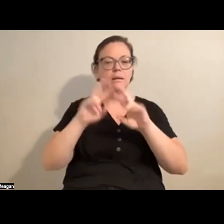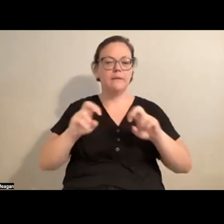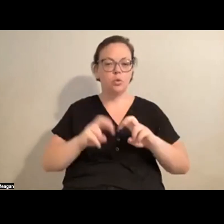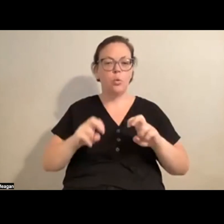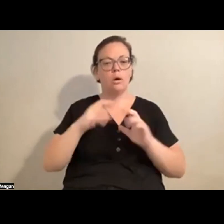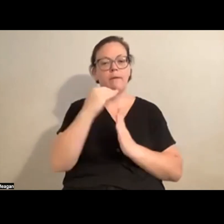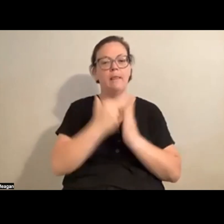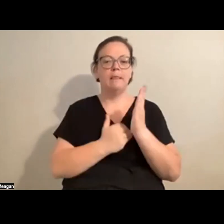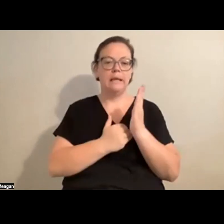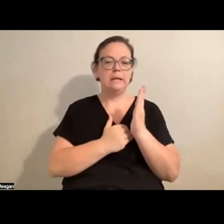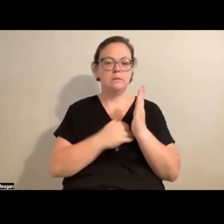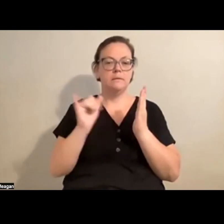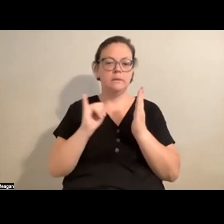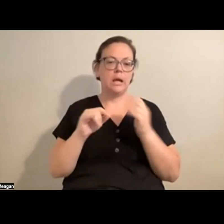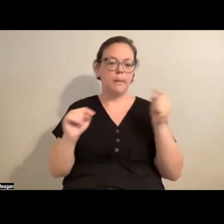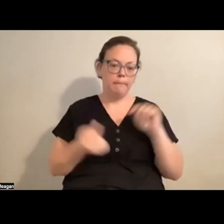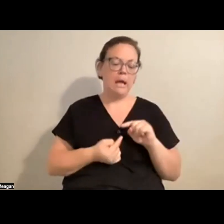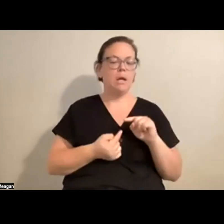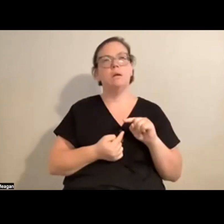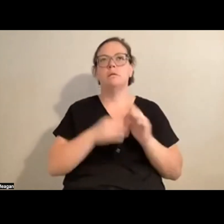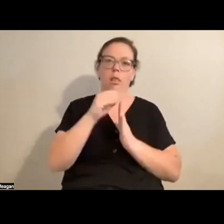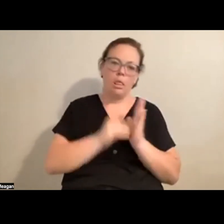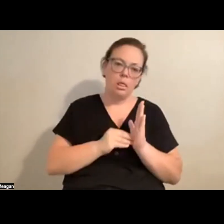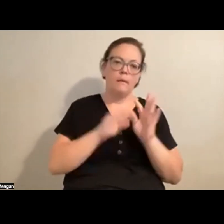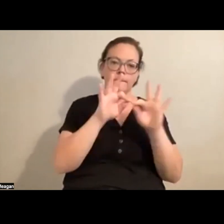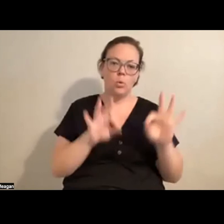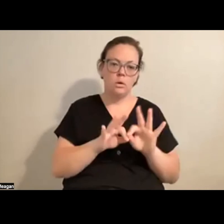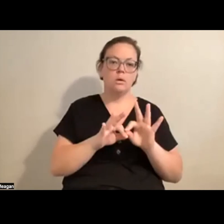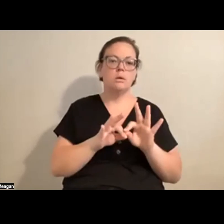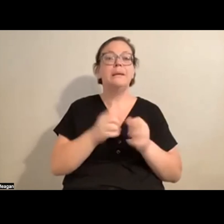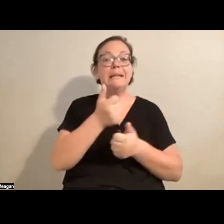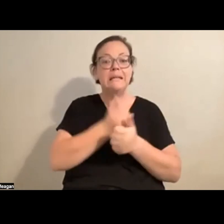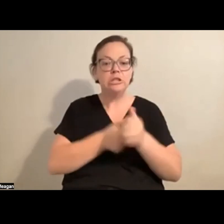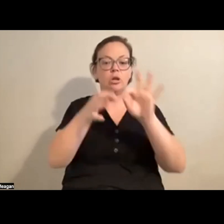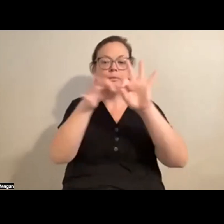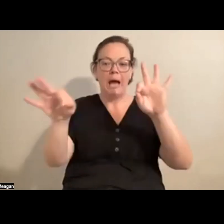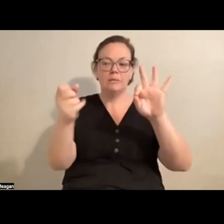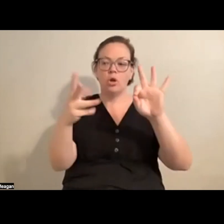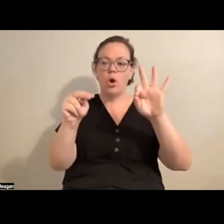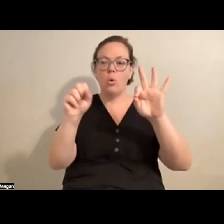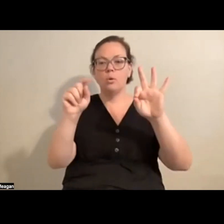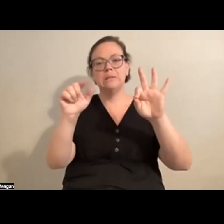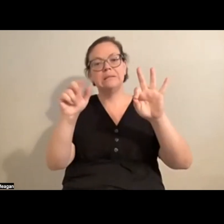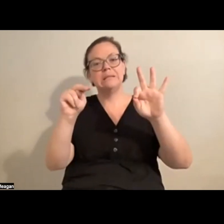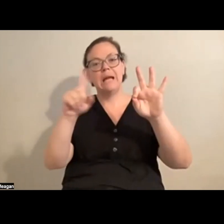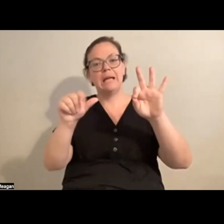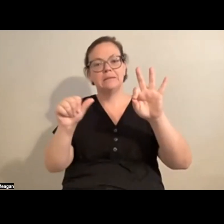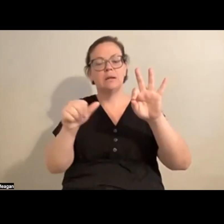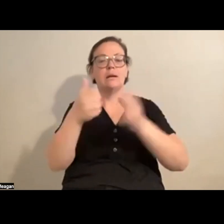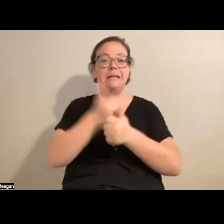of pain, time filling out a form. Each line its own stanza, each part of the form a different